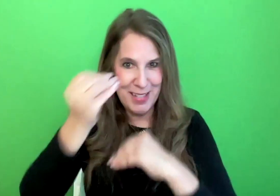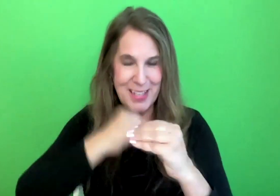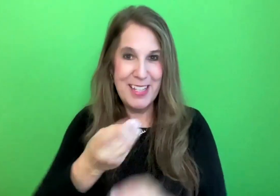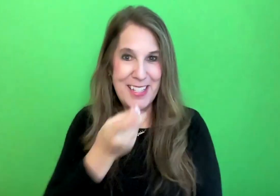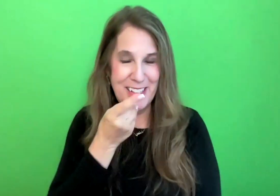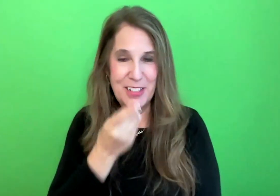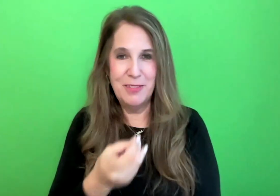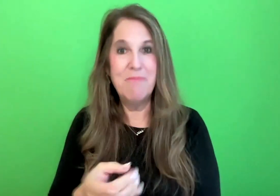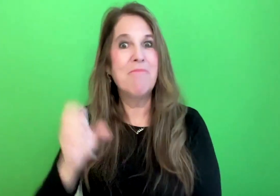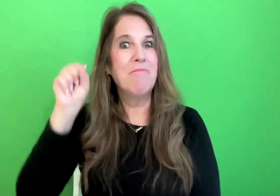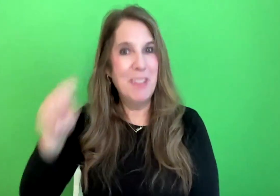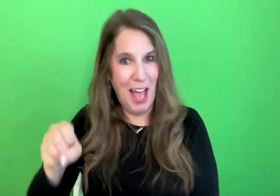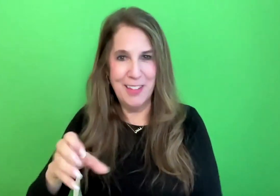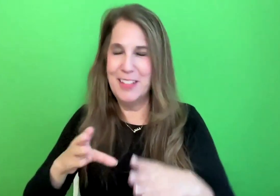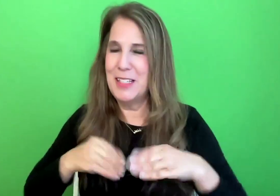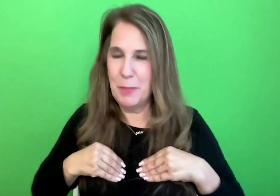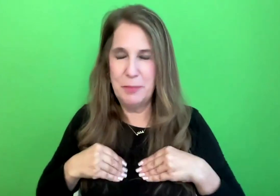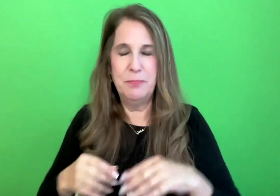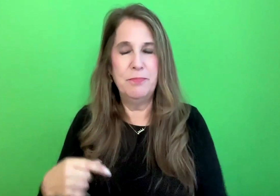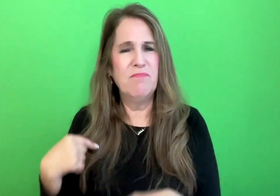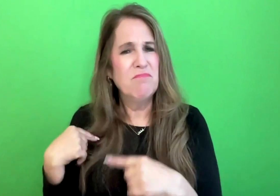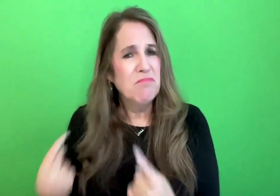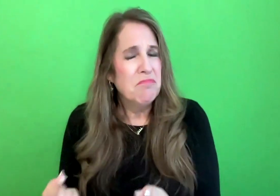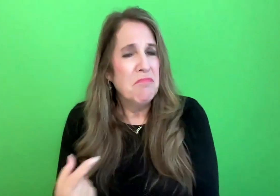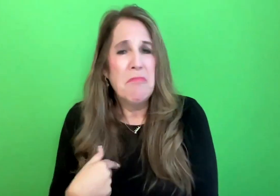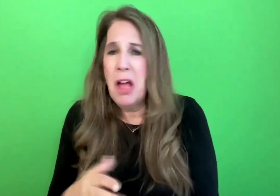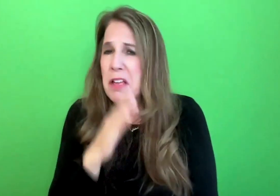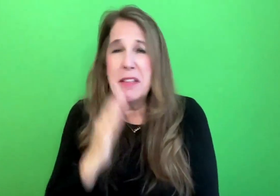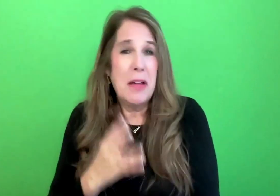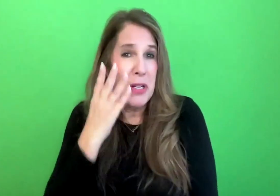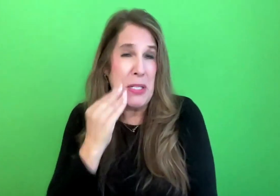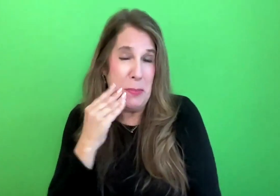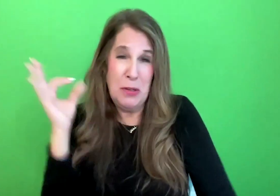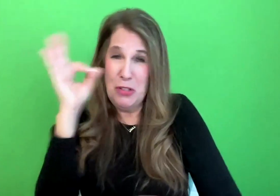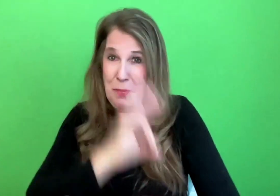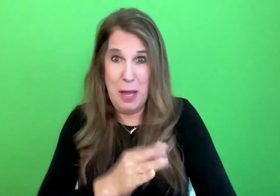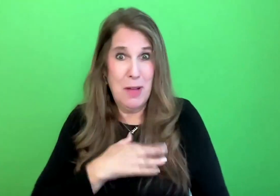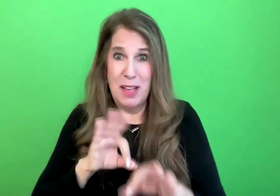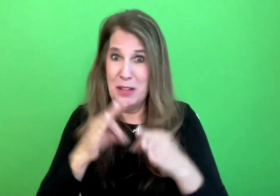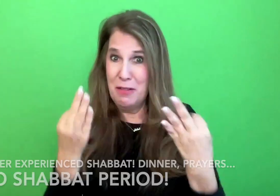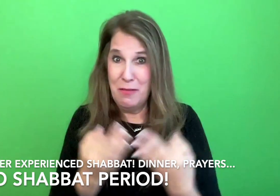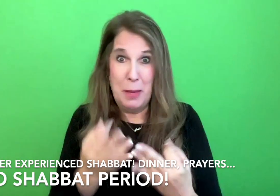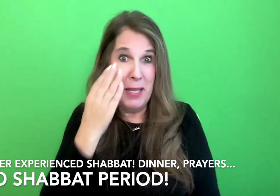never been to an observant Shabbat dinner. For that matter, we had never been to a Shabbat dinner,